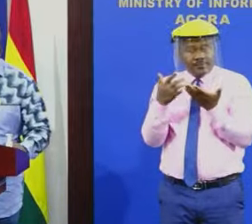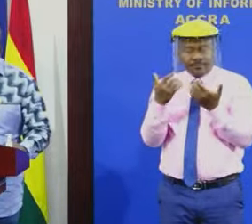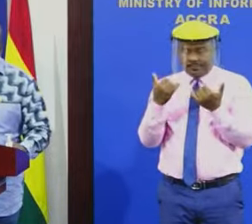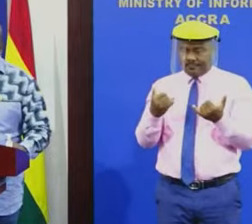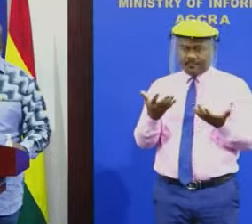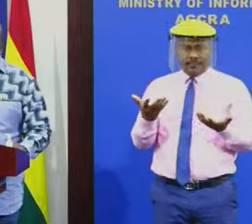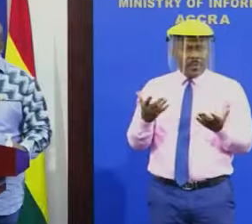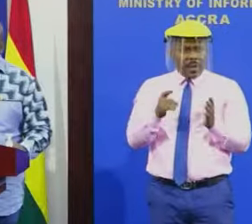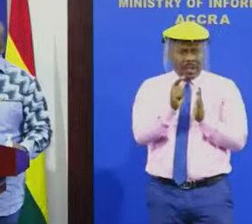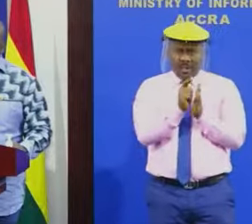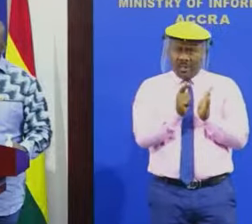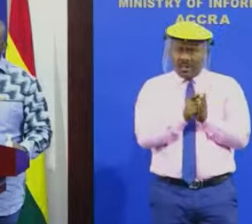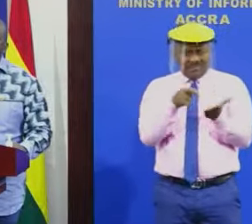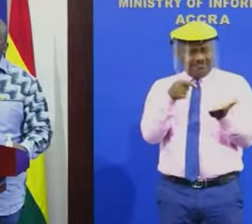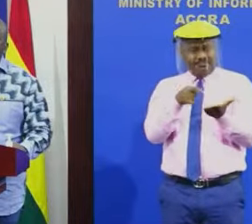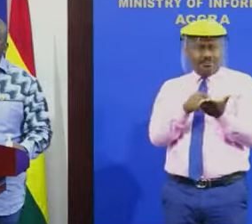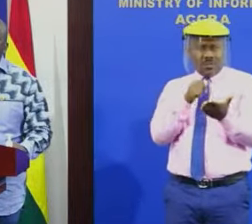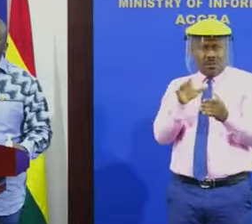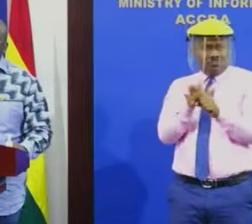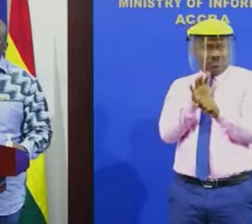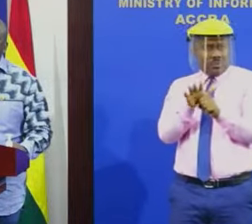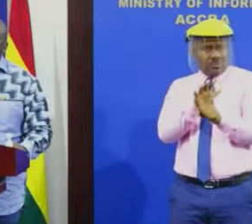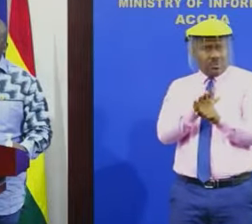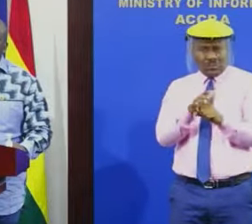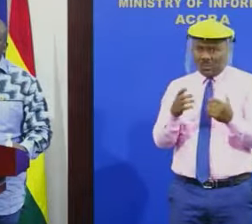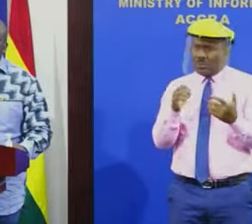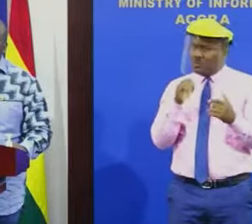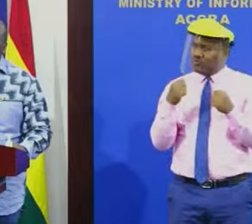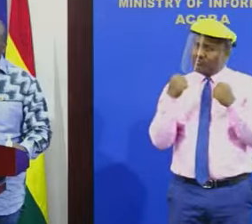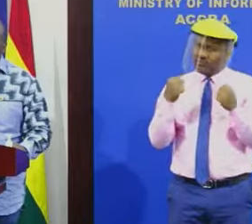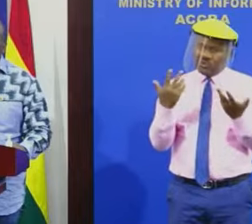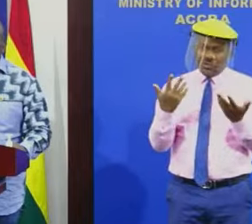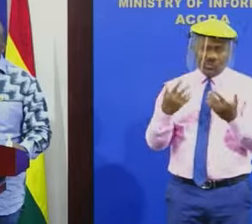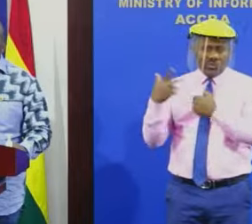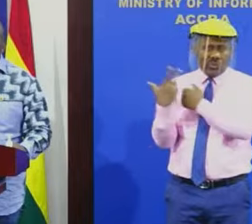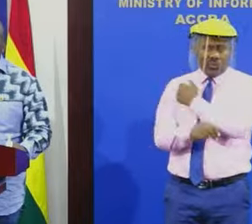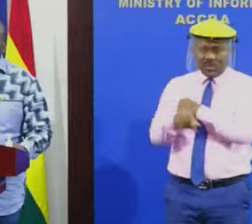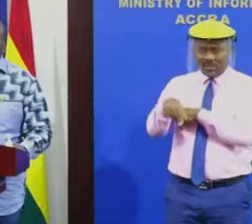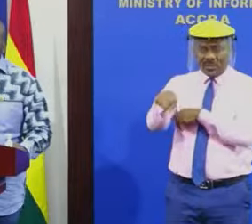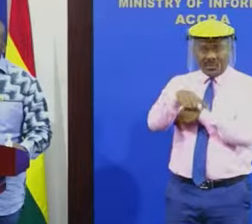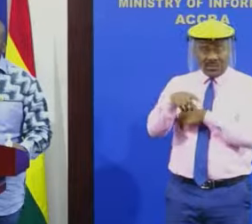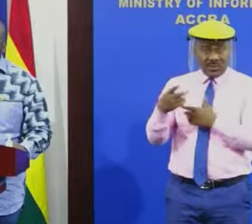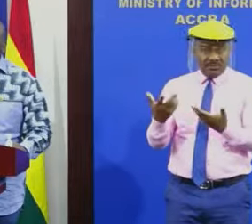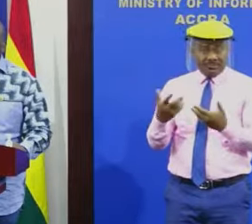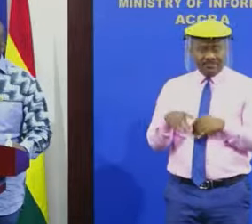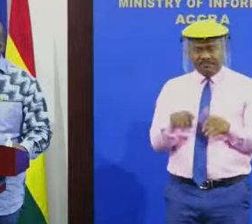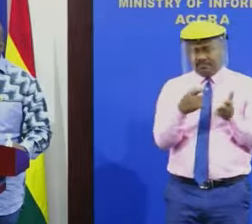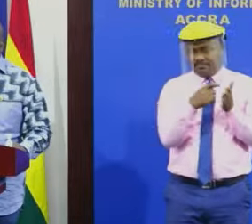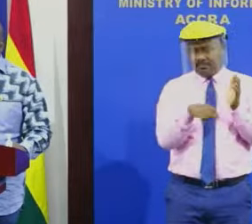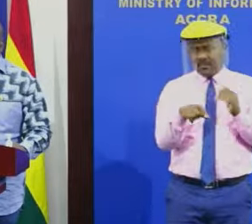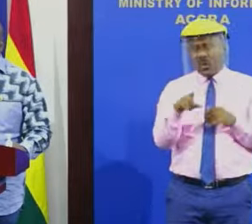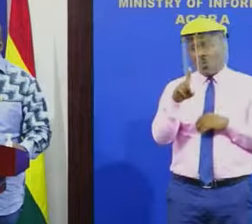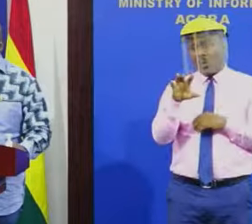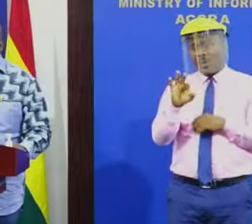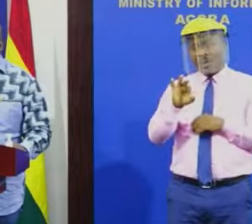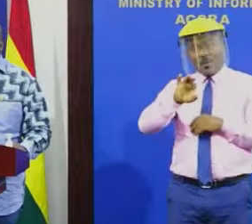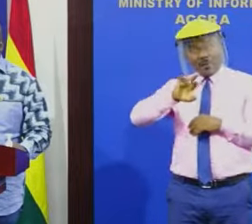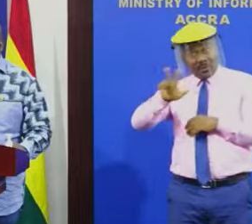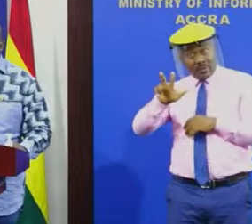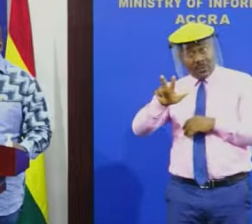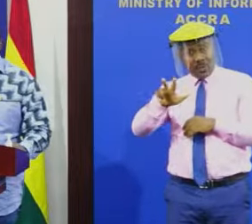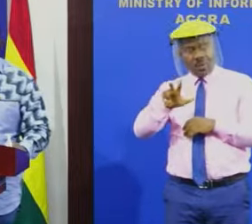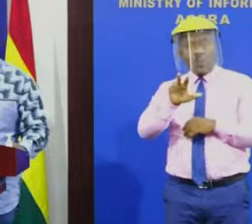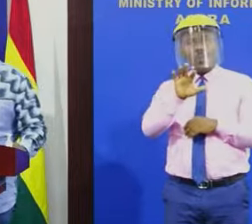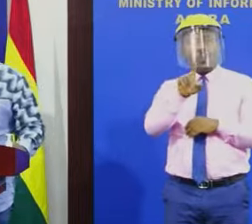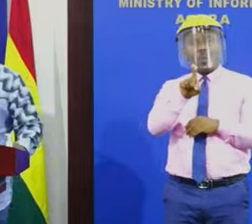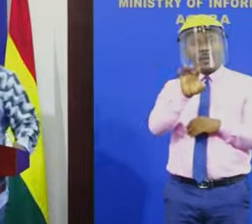books now, are not adequate when it comes to prosecuting piracy crimes. Sections 193 and